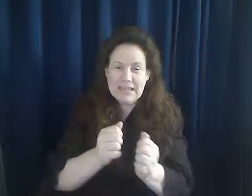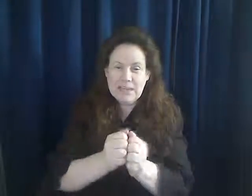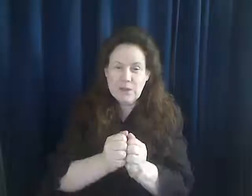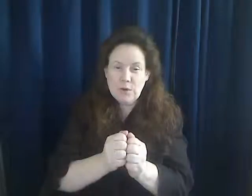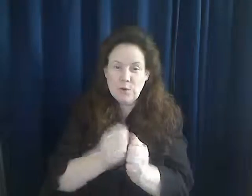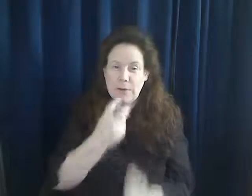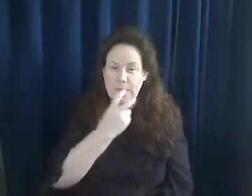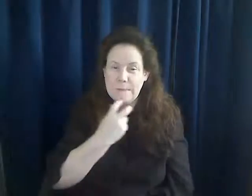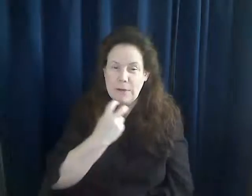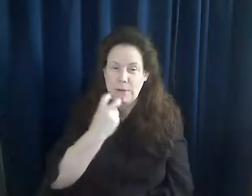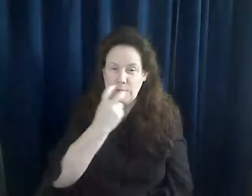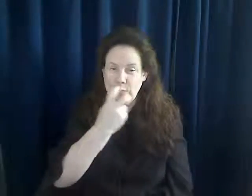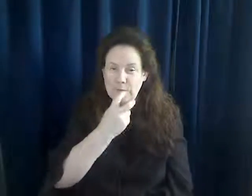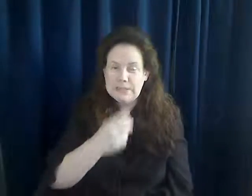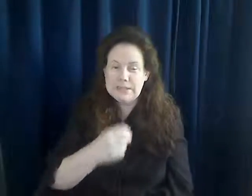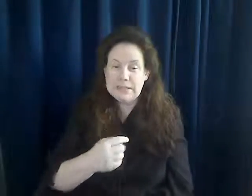Again with the mouth movements.